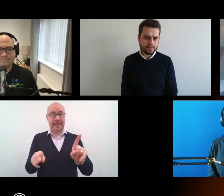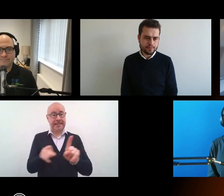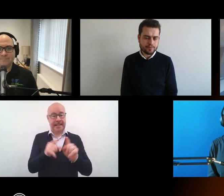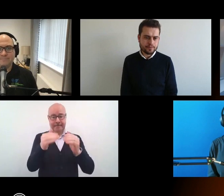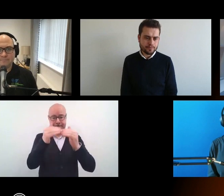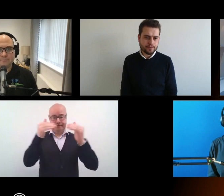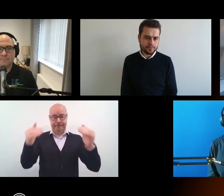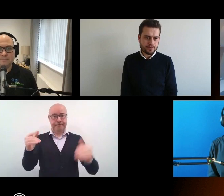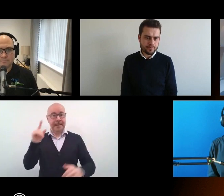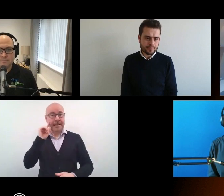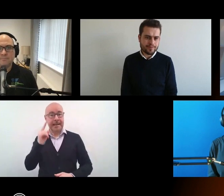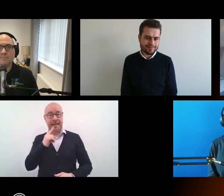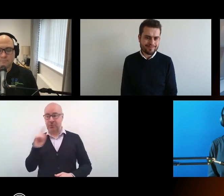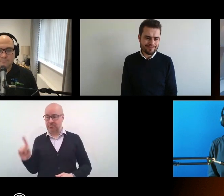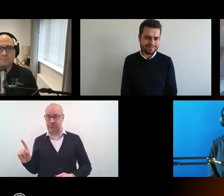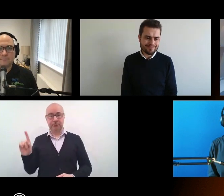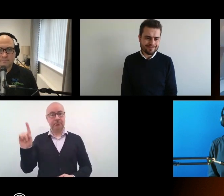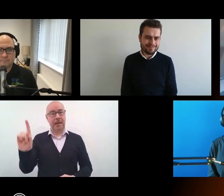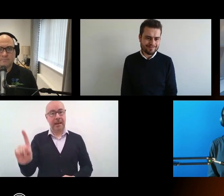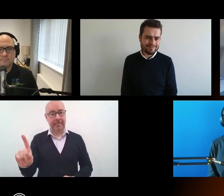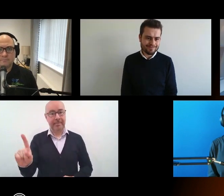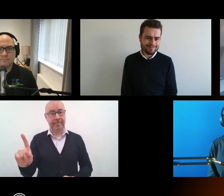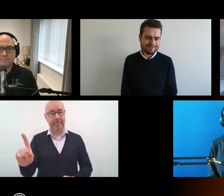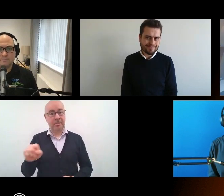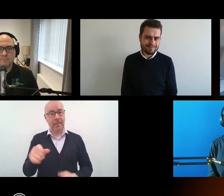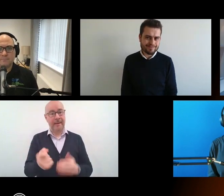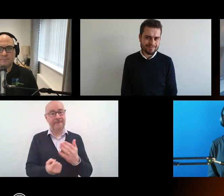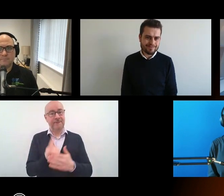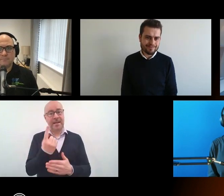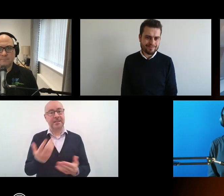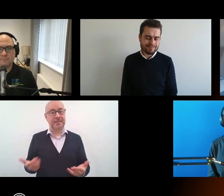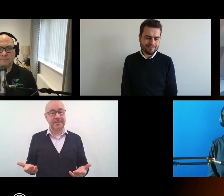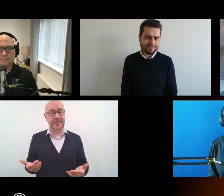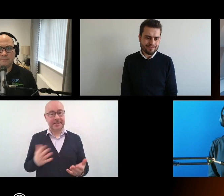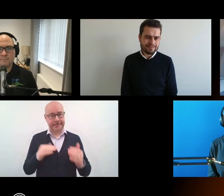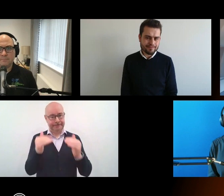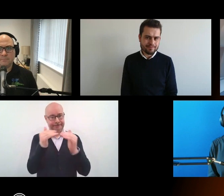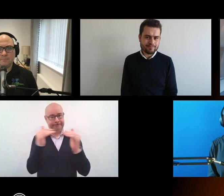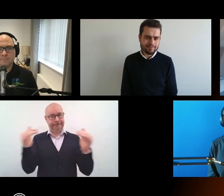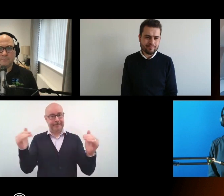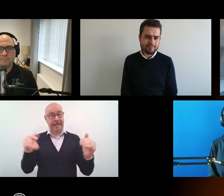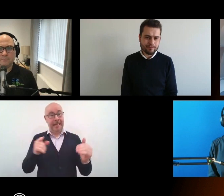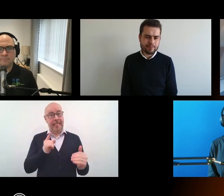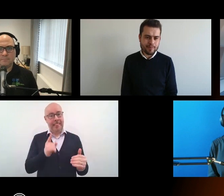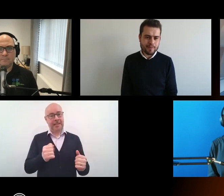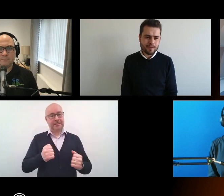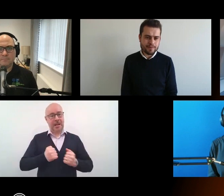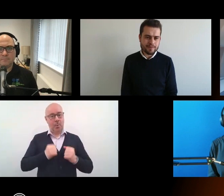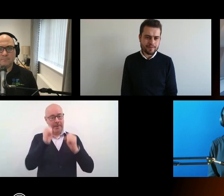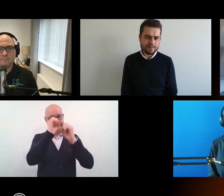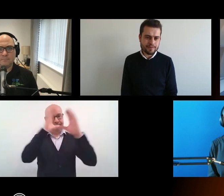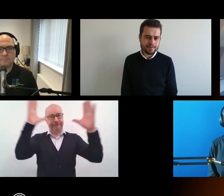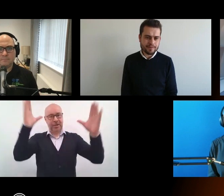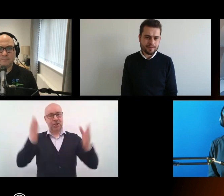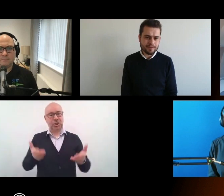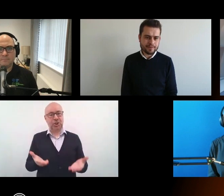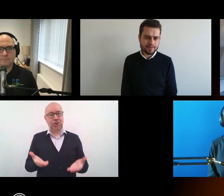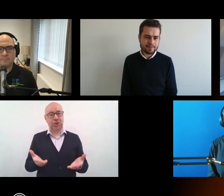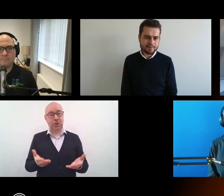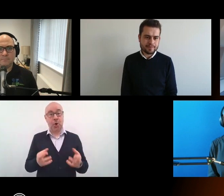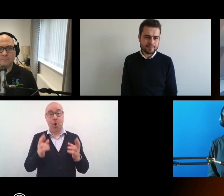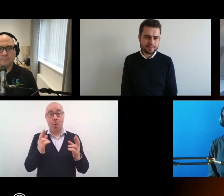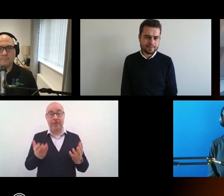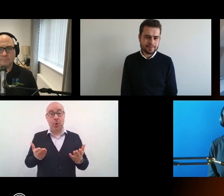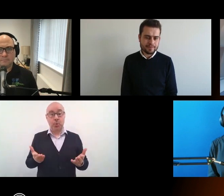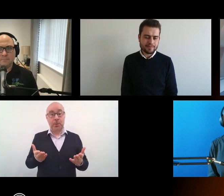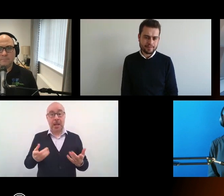or as James walking through that event. And I think that's the vision. That's kind of where we hope this message today will